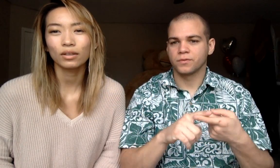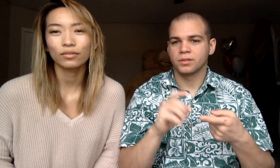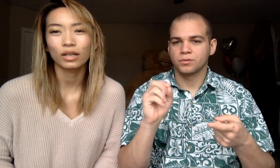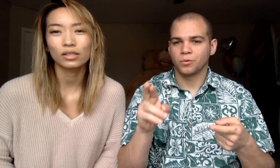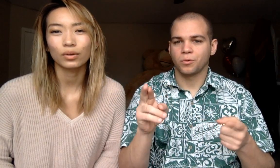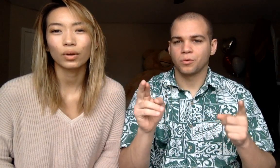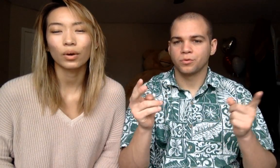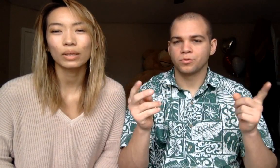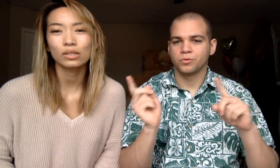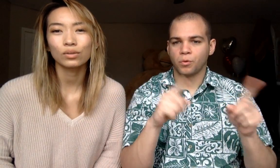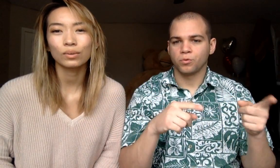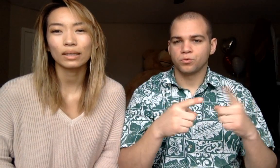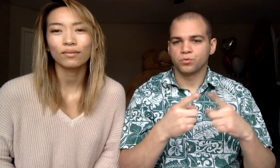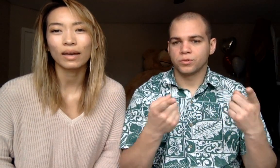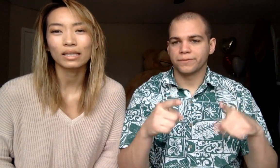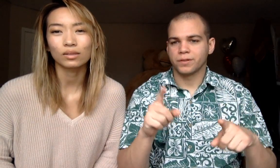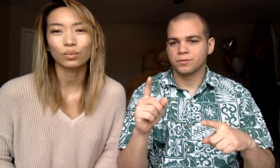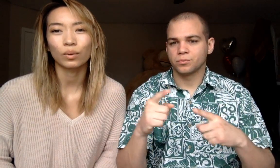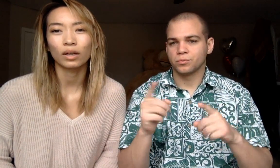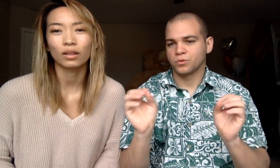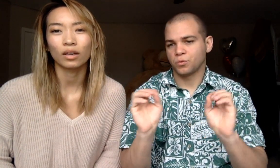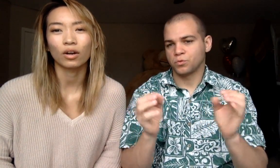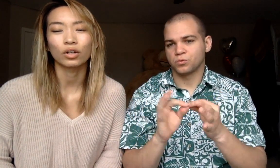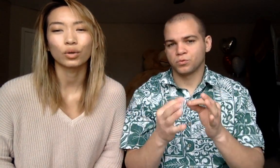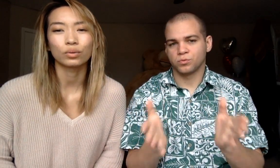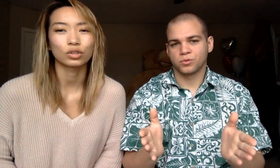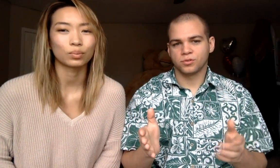friends or going to events where there are no interpreters?